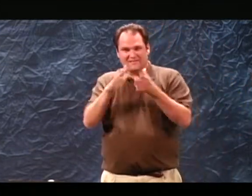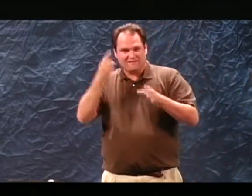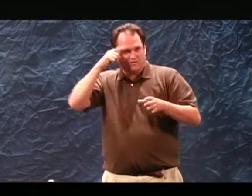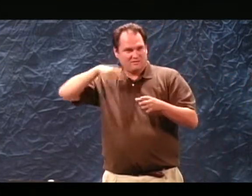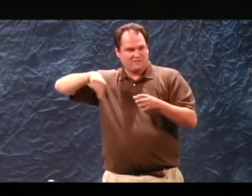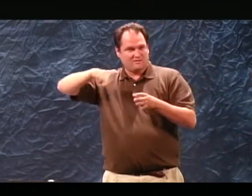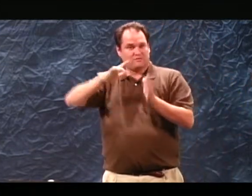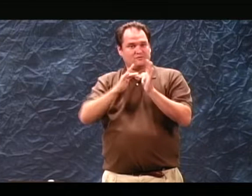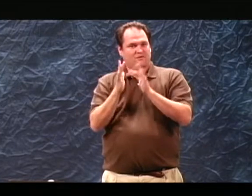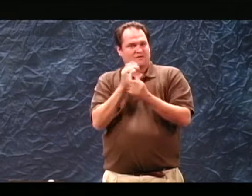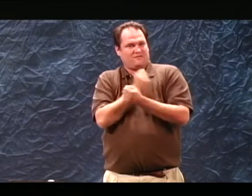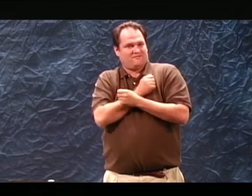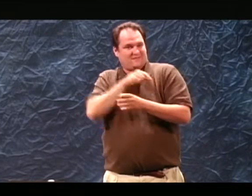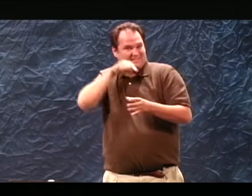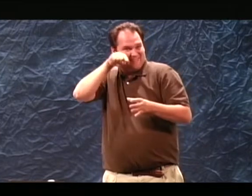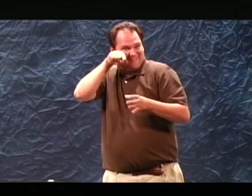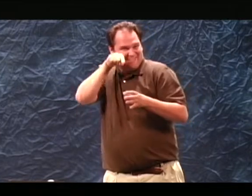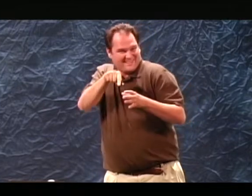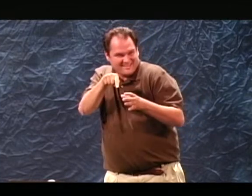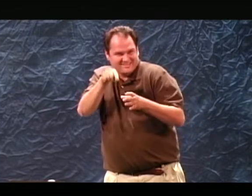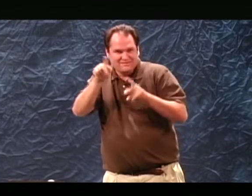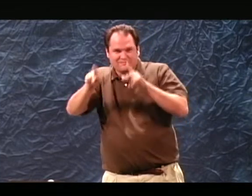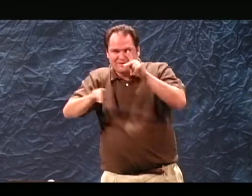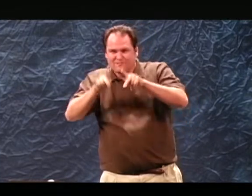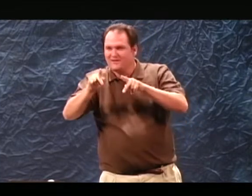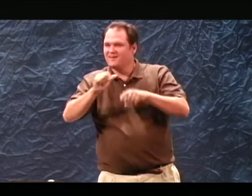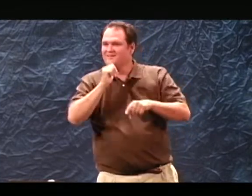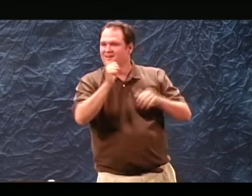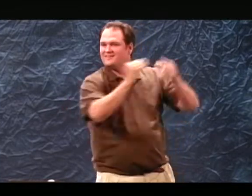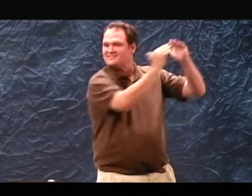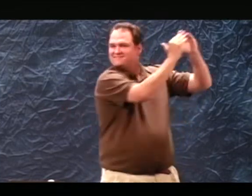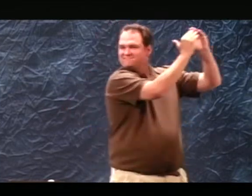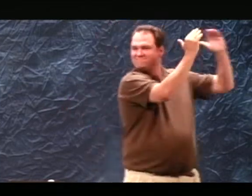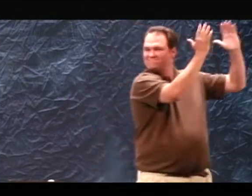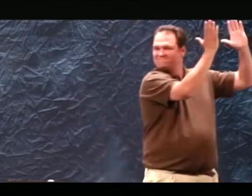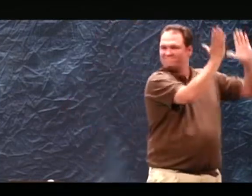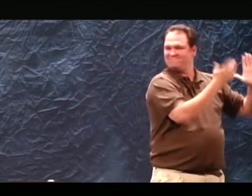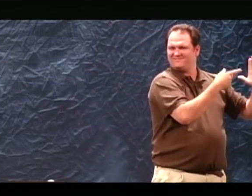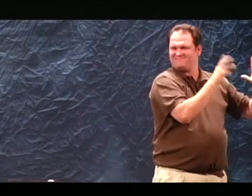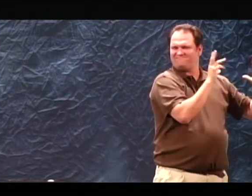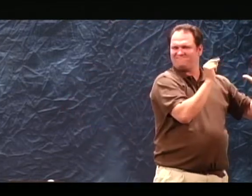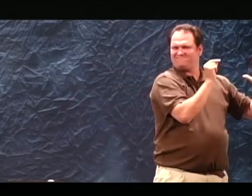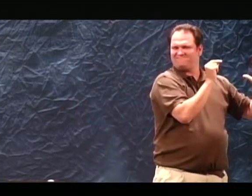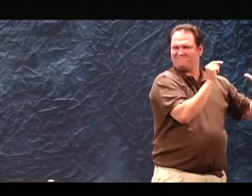we believers in christ those who love christ are